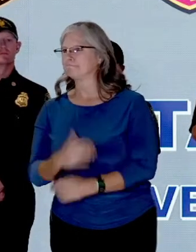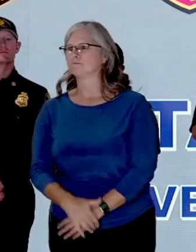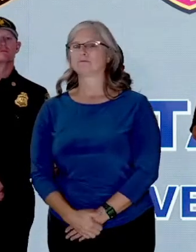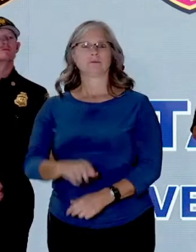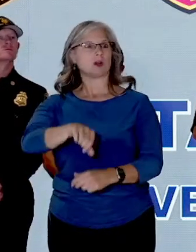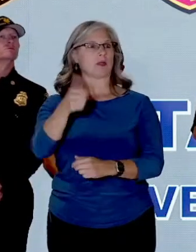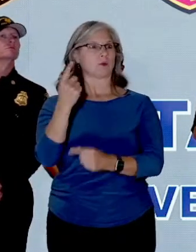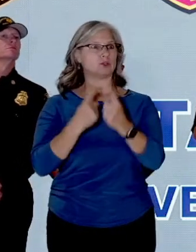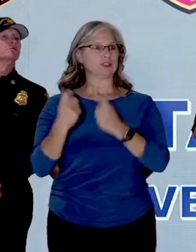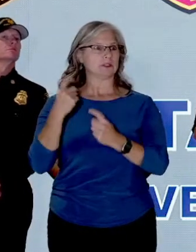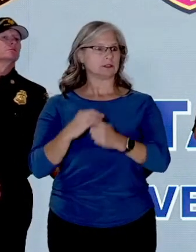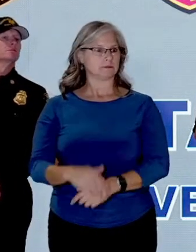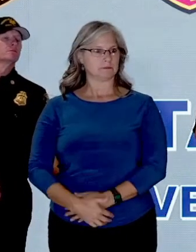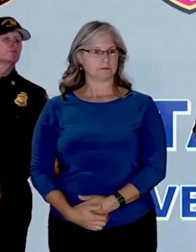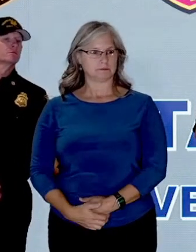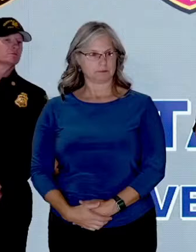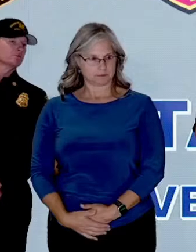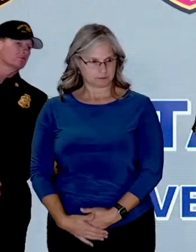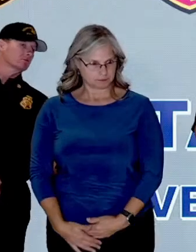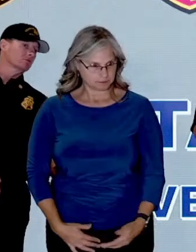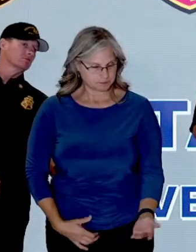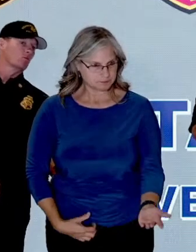Other questions?